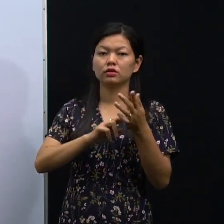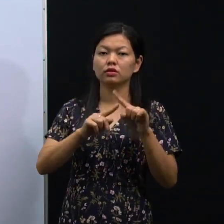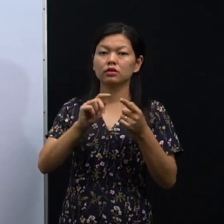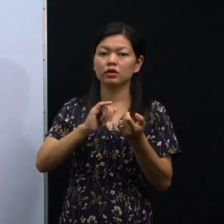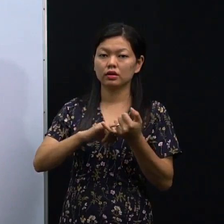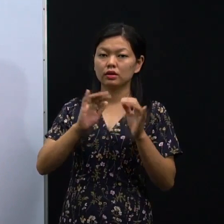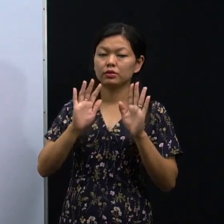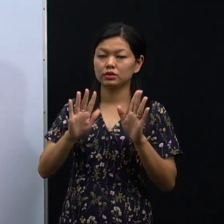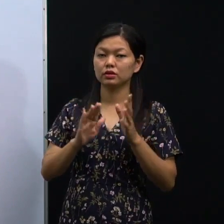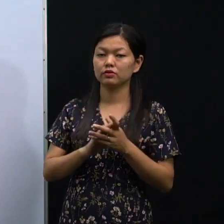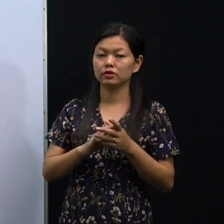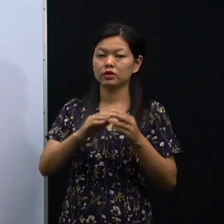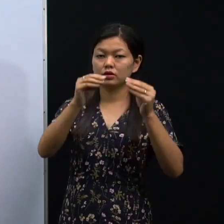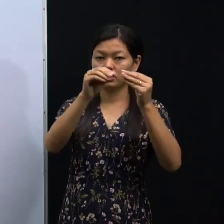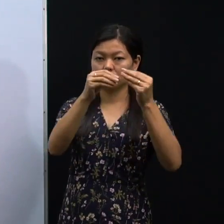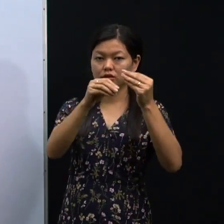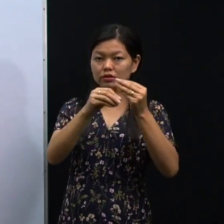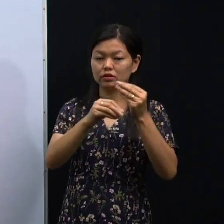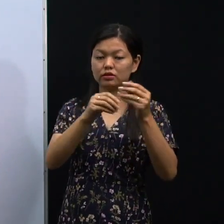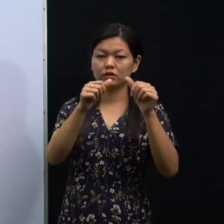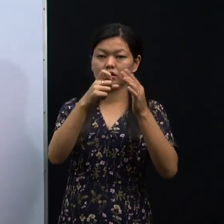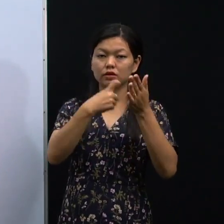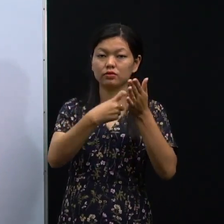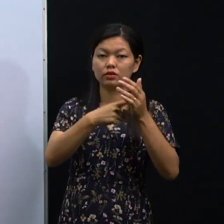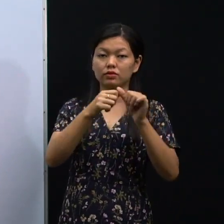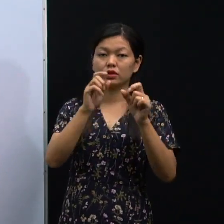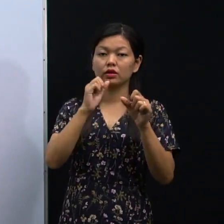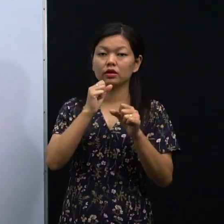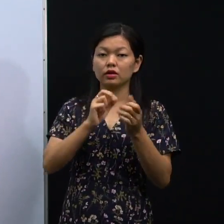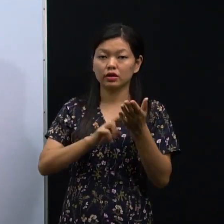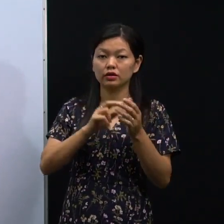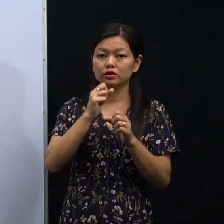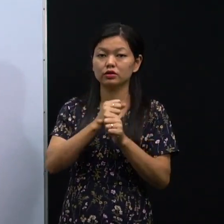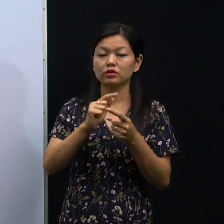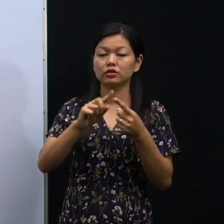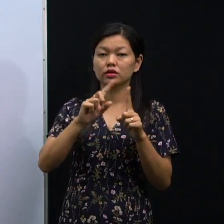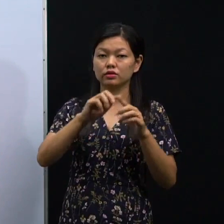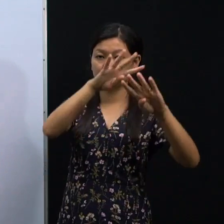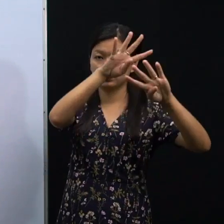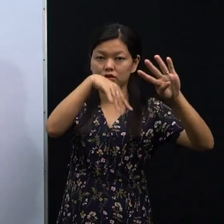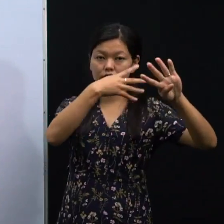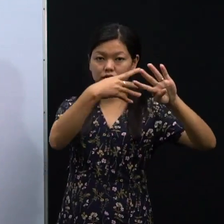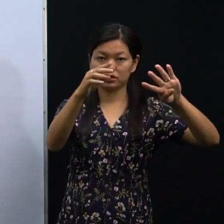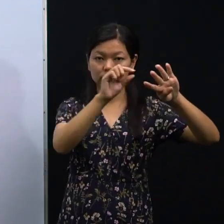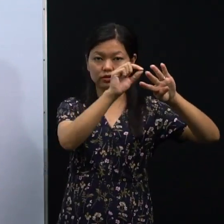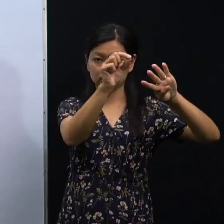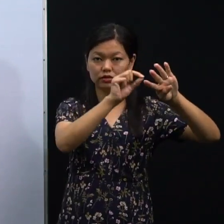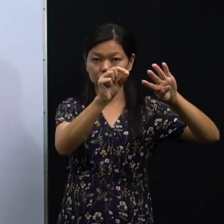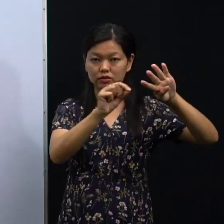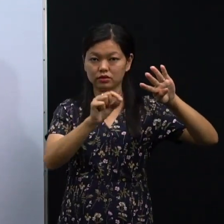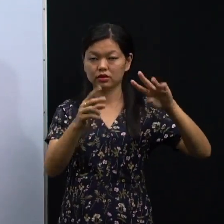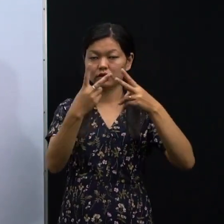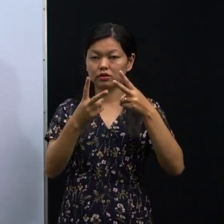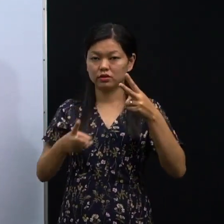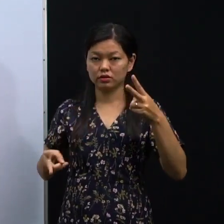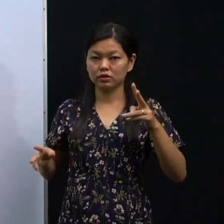So for now, just by looking at the periodic table, it might sound confusing to you, but actually this atomic number